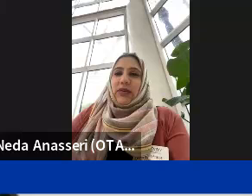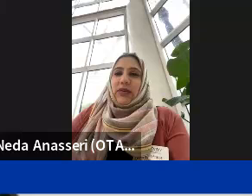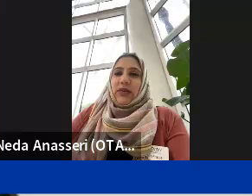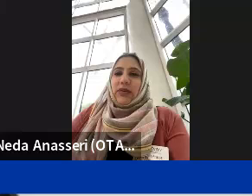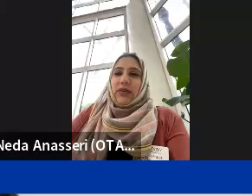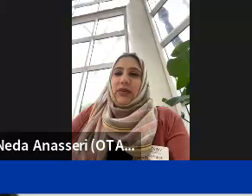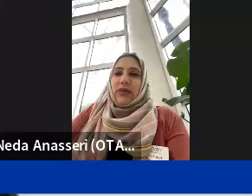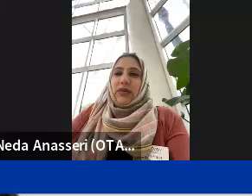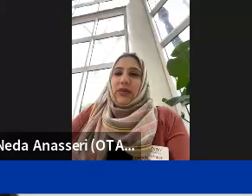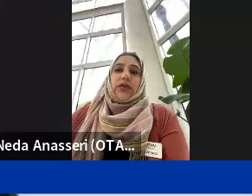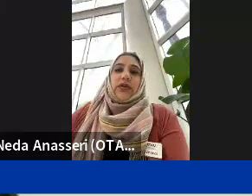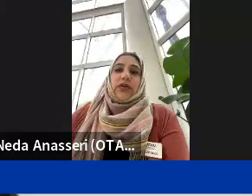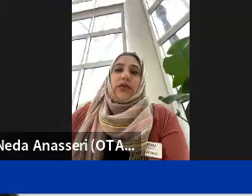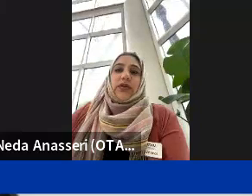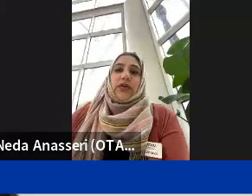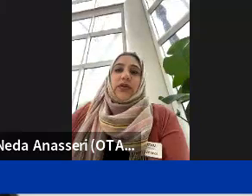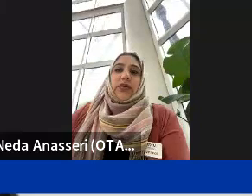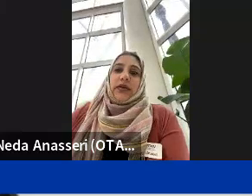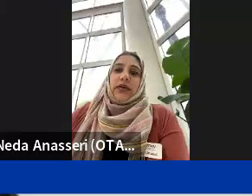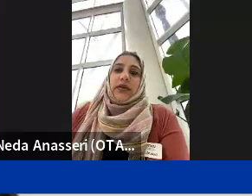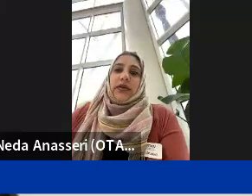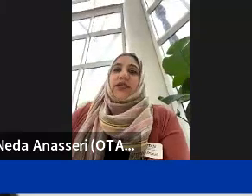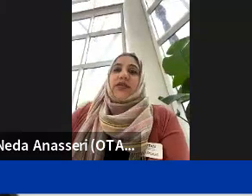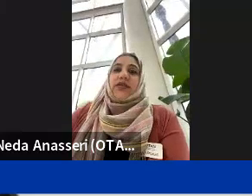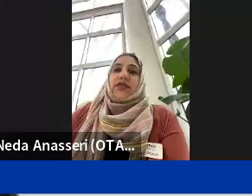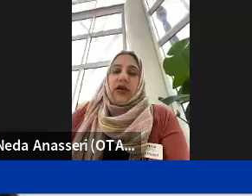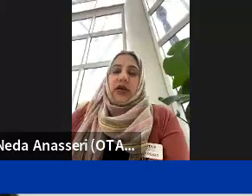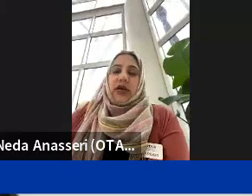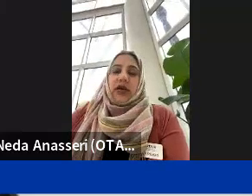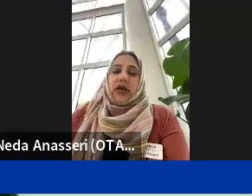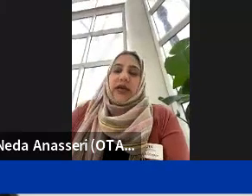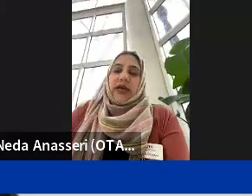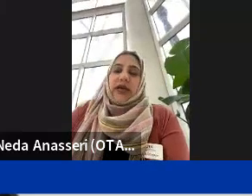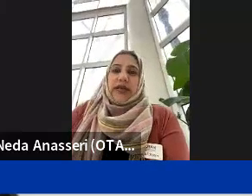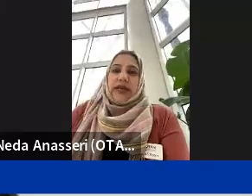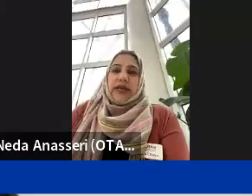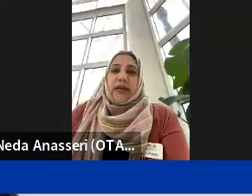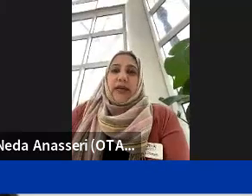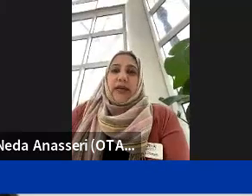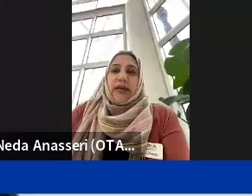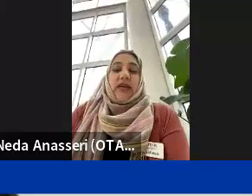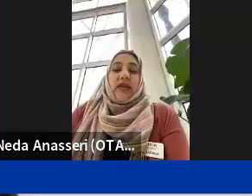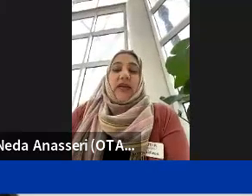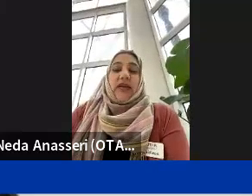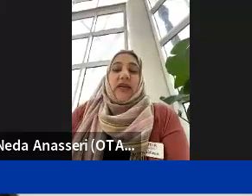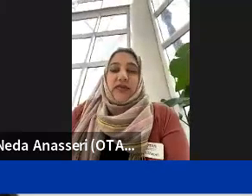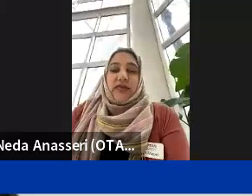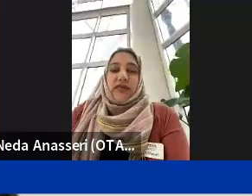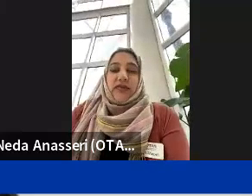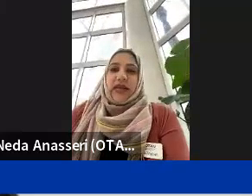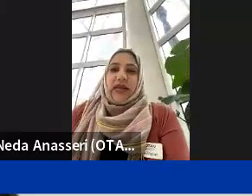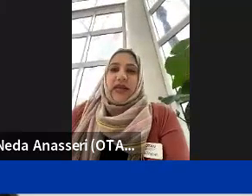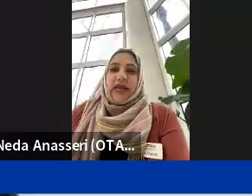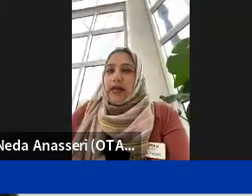already being offered through the California Adult Education Program within the districts, within those nonprofit organizations, I think